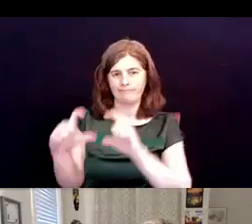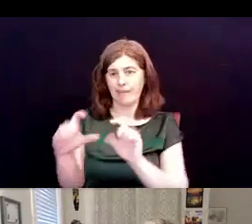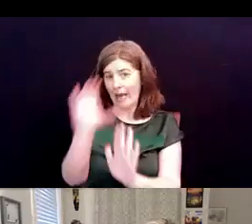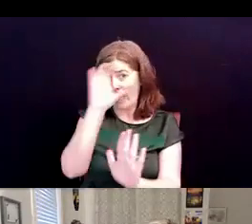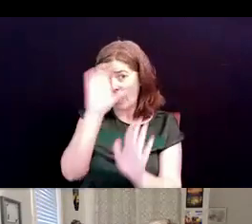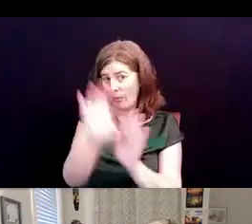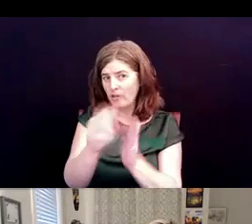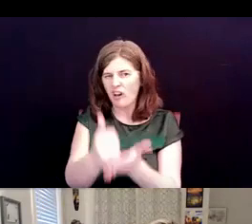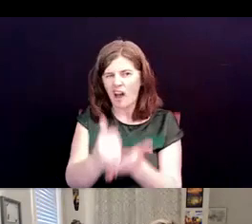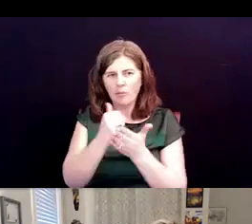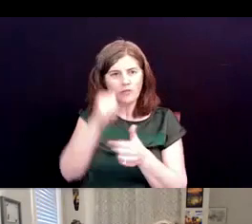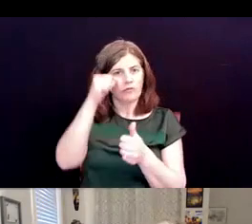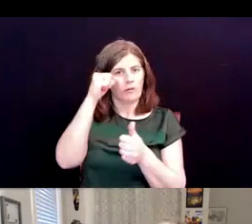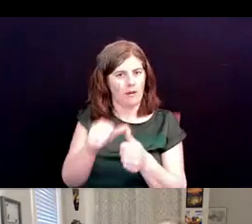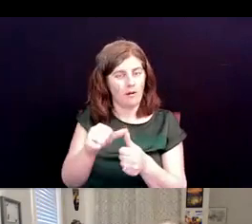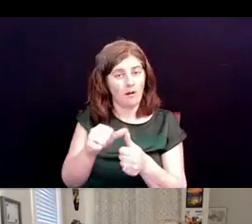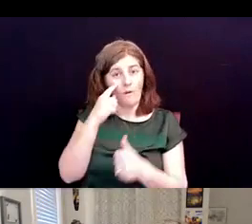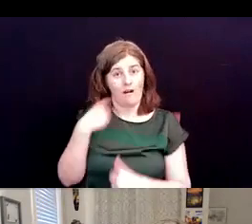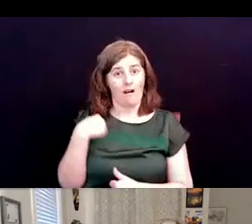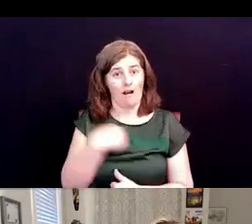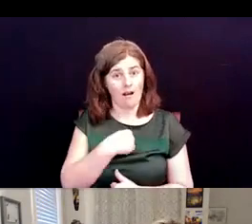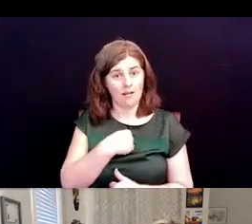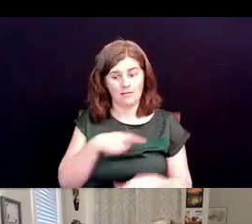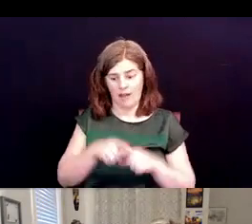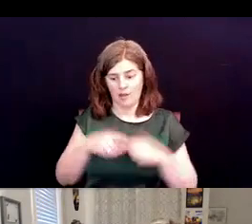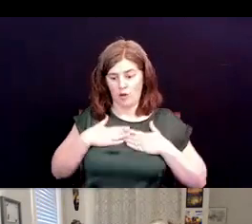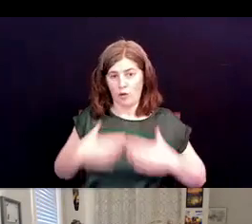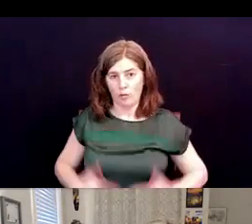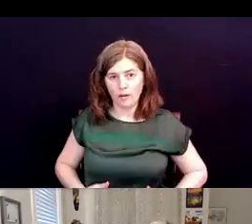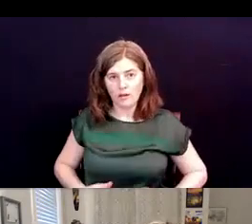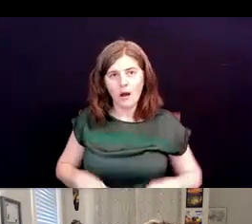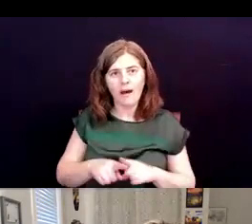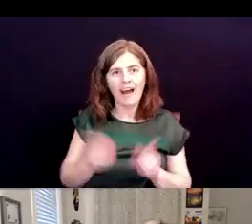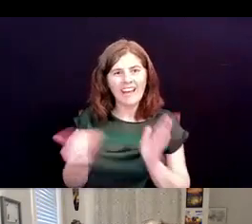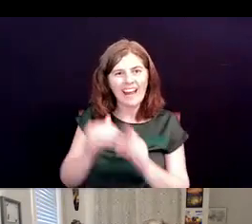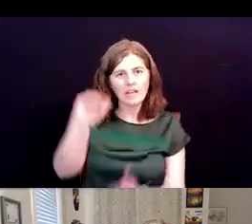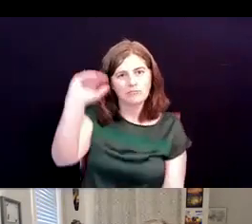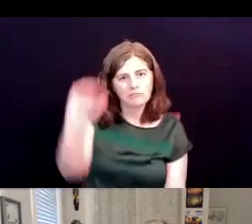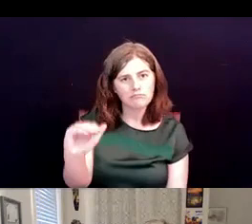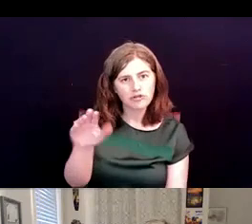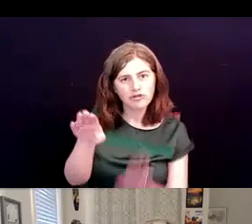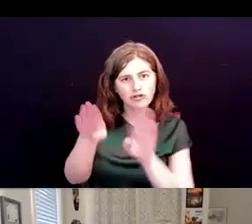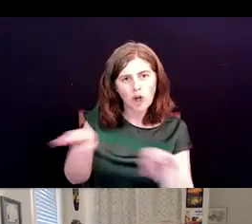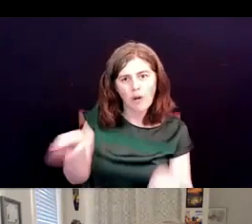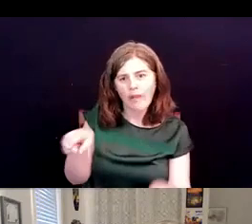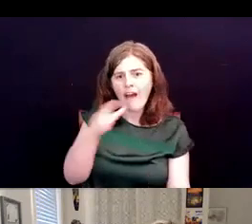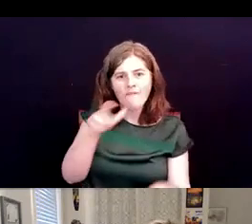helps us to remember that for us as humans, but then certainly as little children who maybe don't have fully developed, and we know don't have